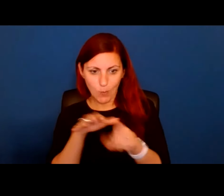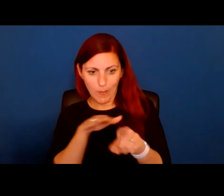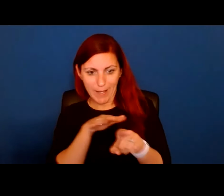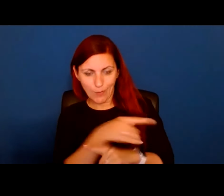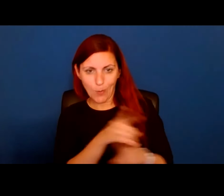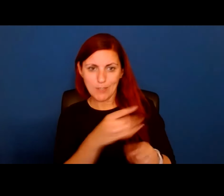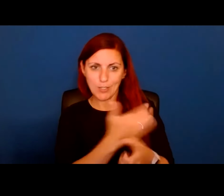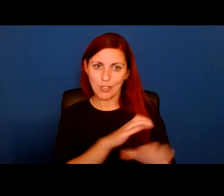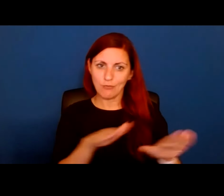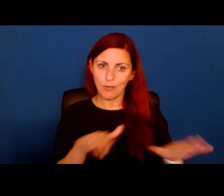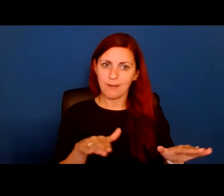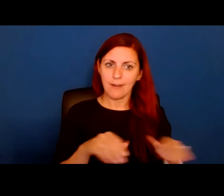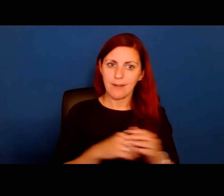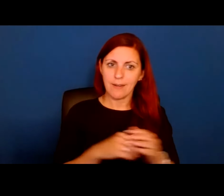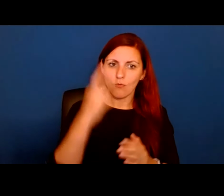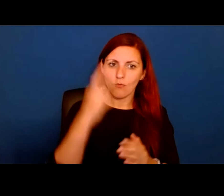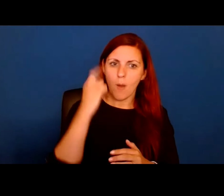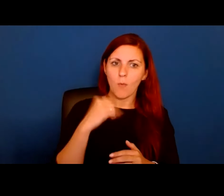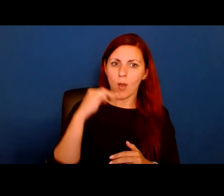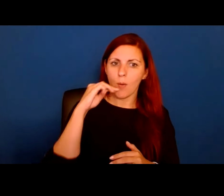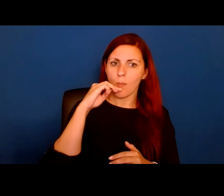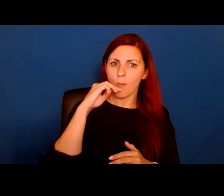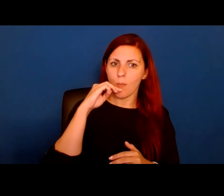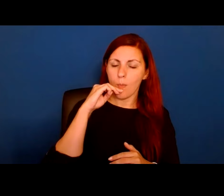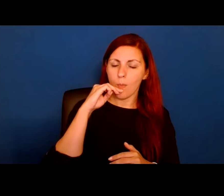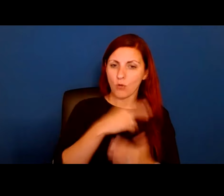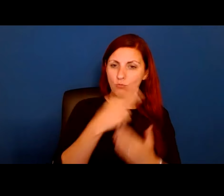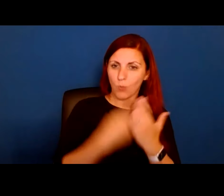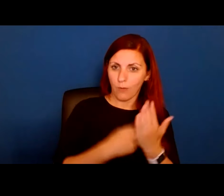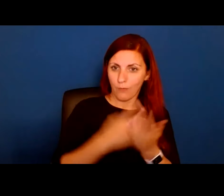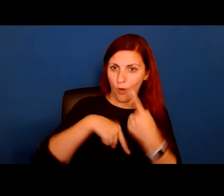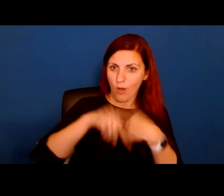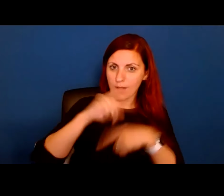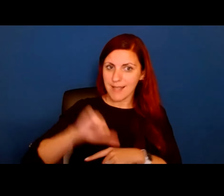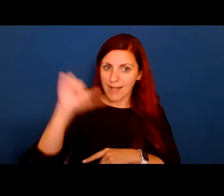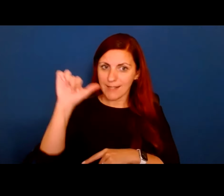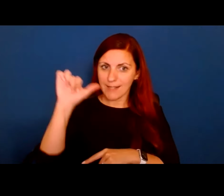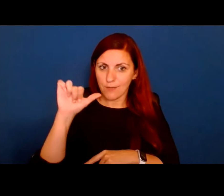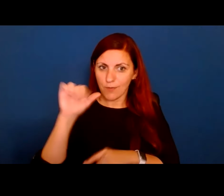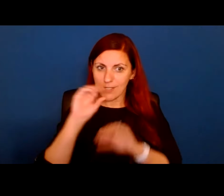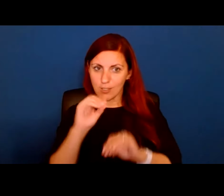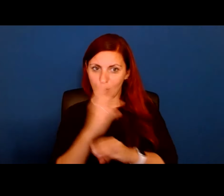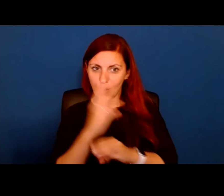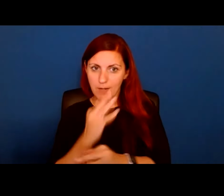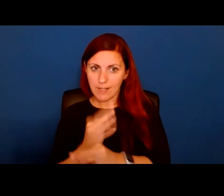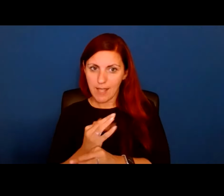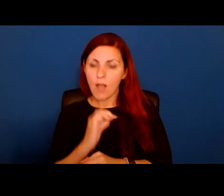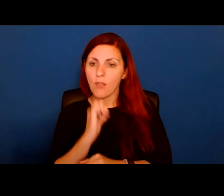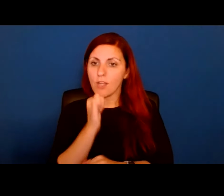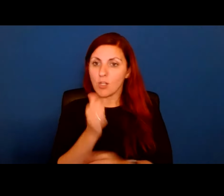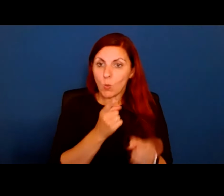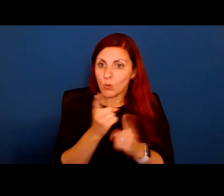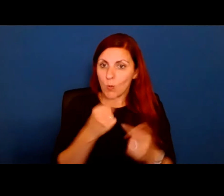Always remember the key rule of teaching or parenting for any adult is they don't do what we say, they do what we do.